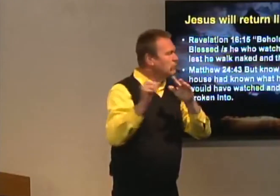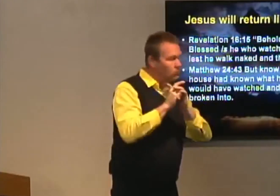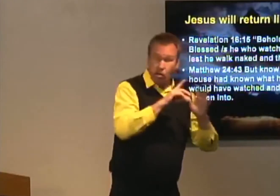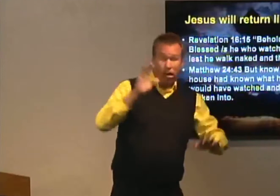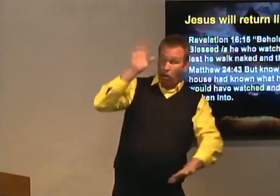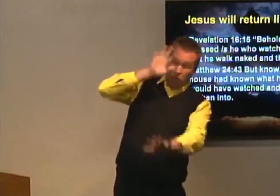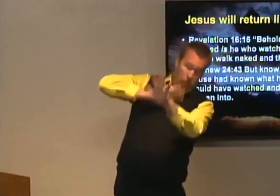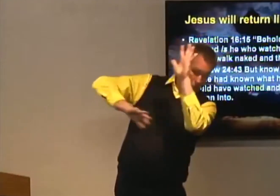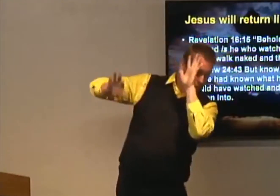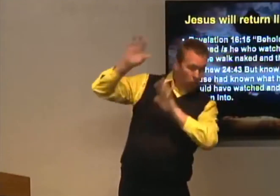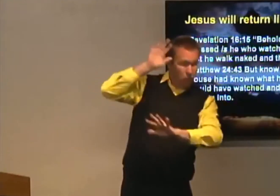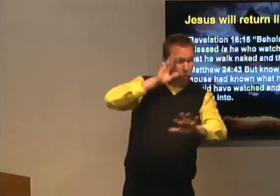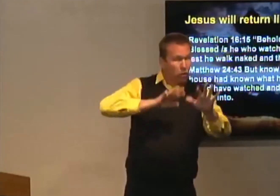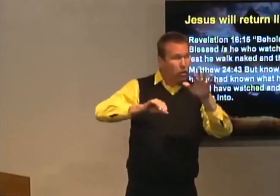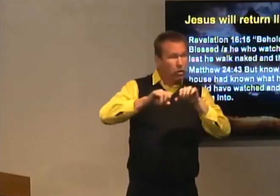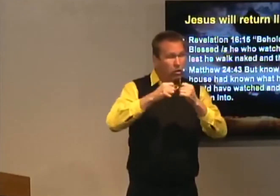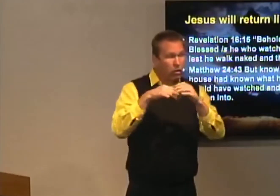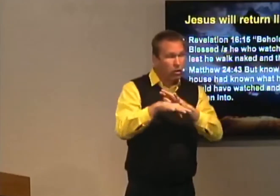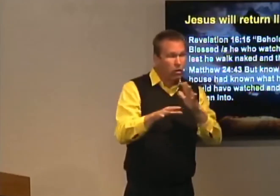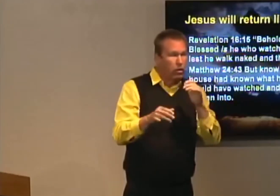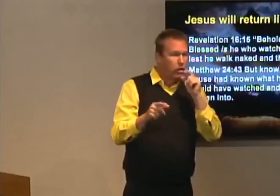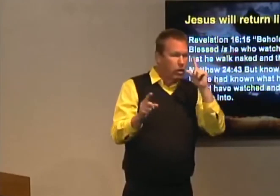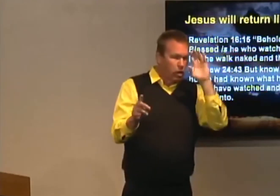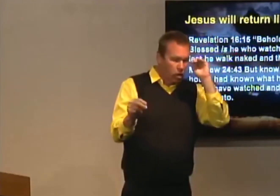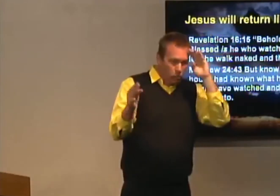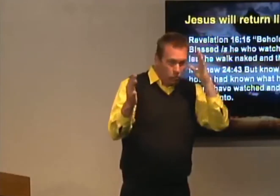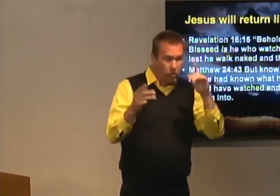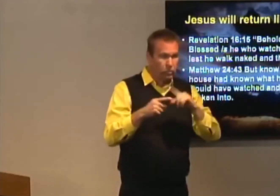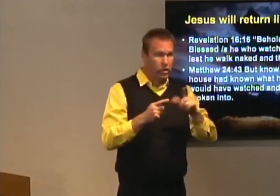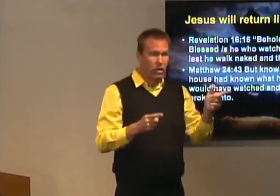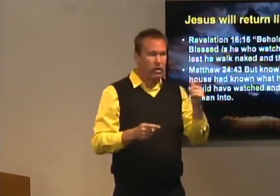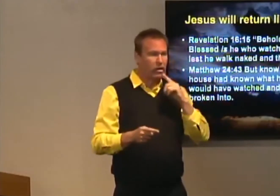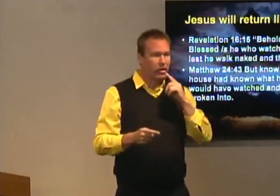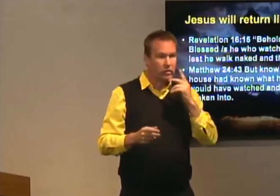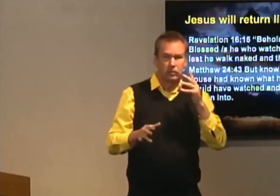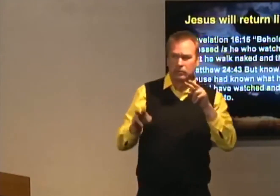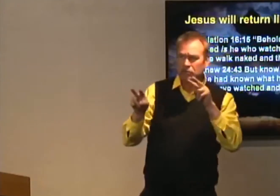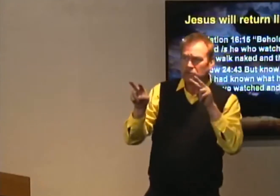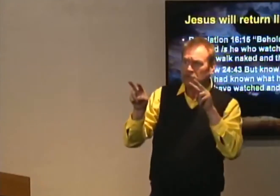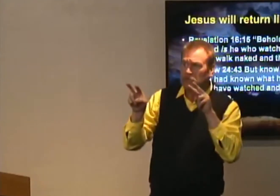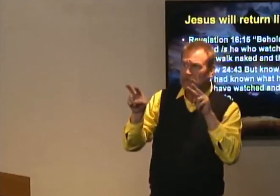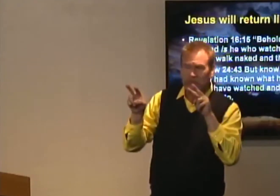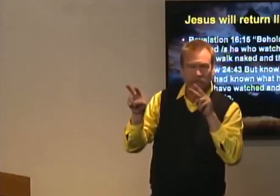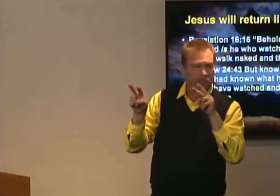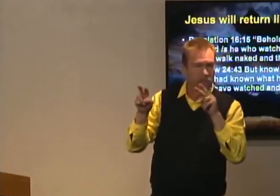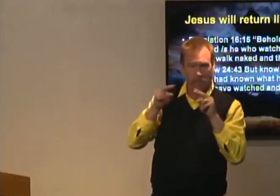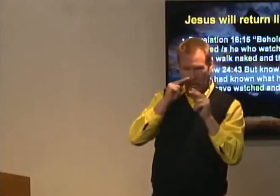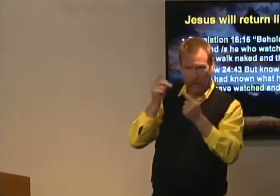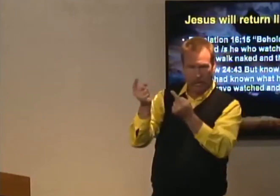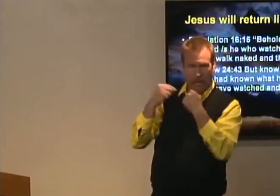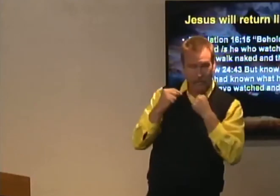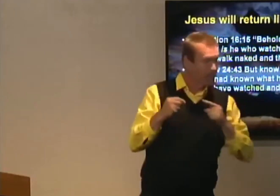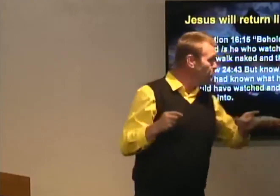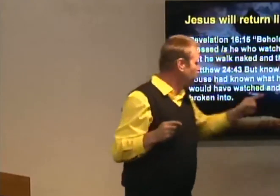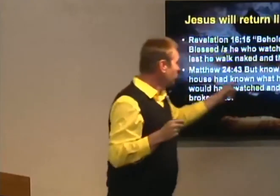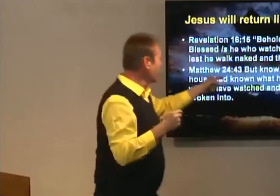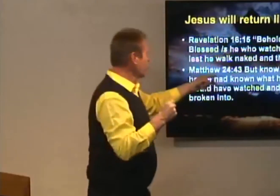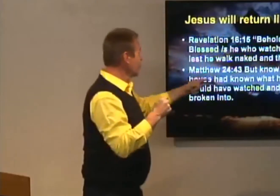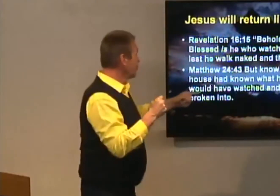But usually you don't know anything. It just happens to you, and then you're just taken aback by the whole thing, the whole experience. But if he had known that the thief was